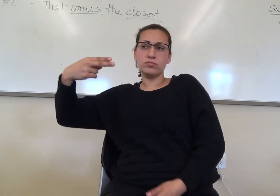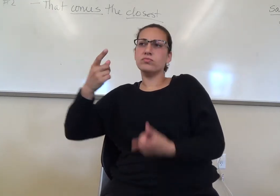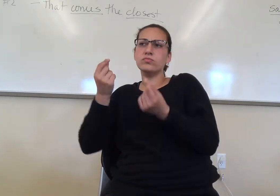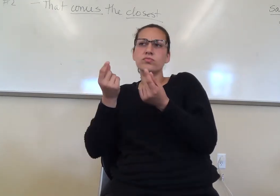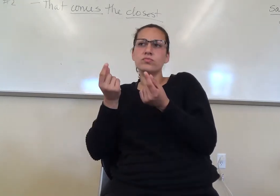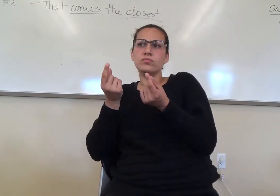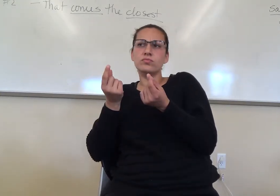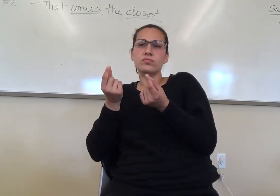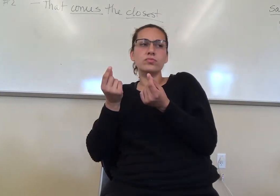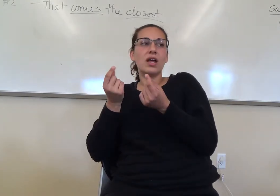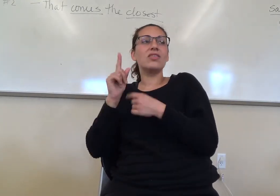Requesting. Requesting.